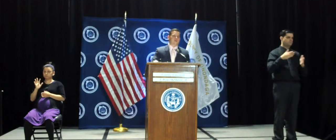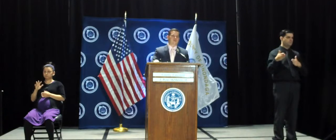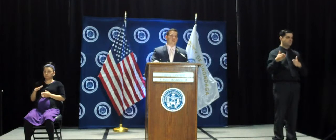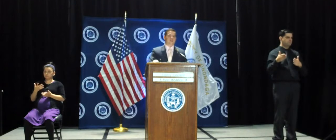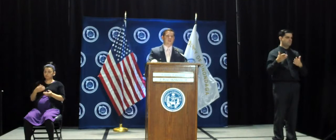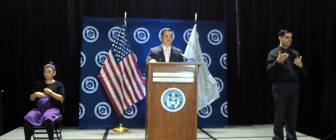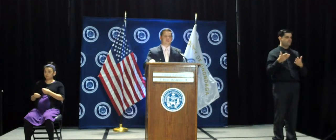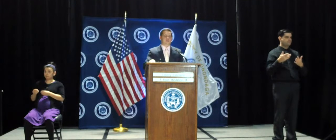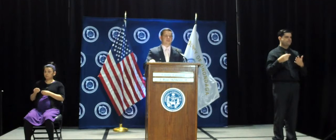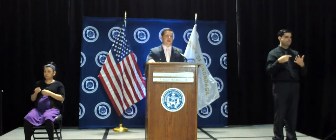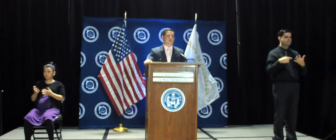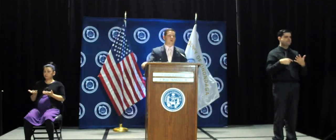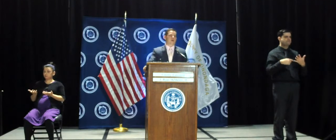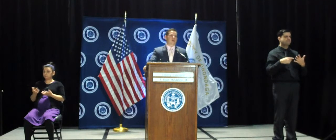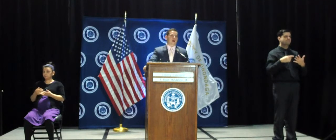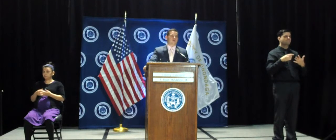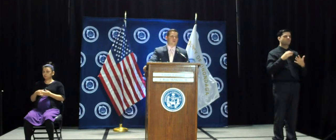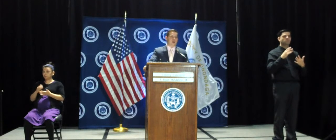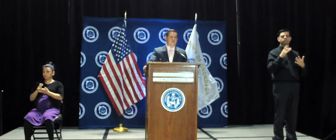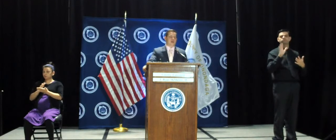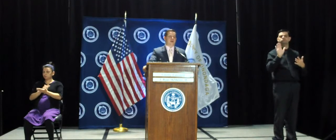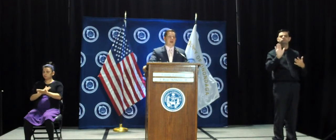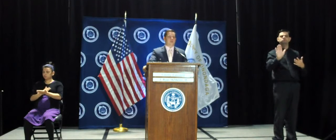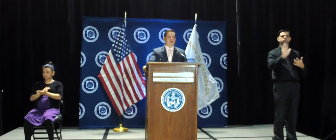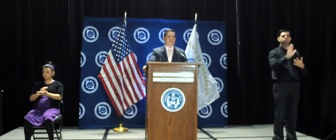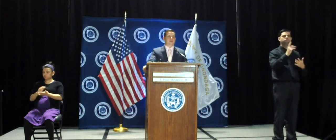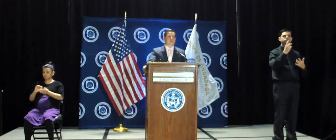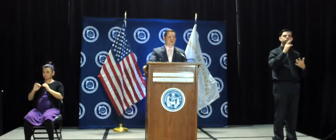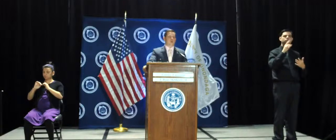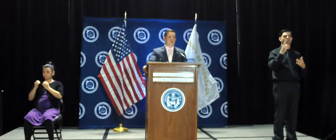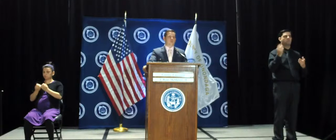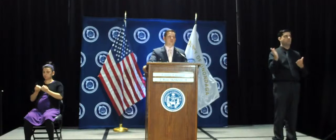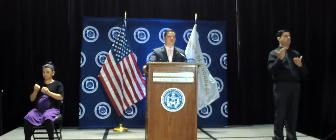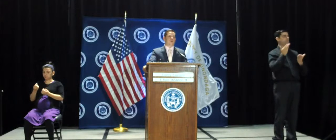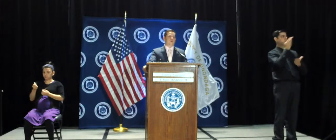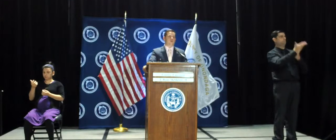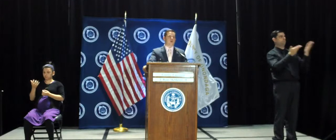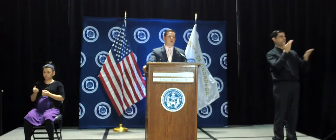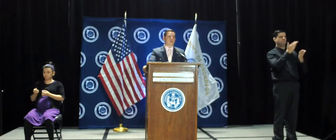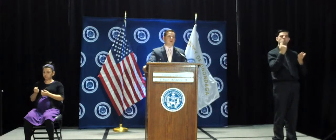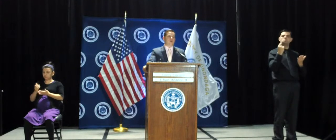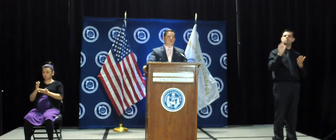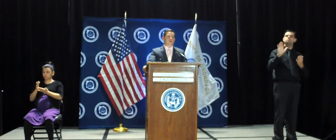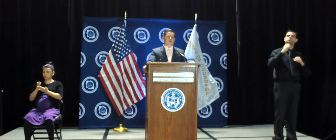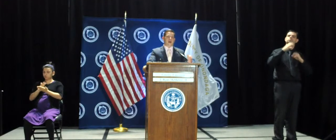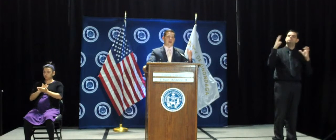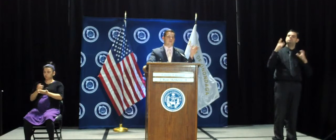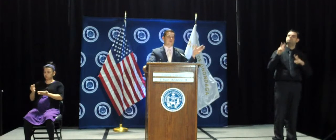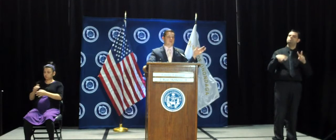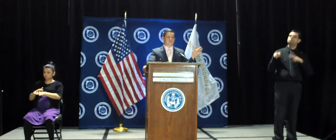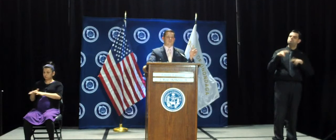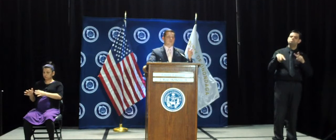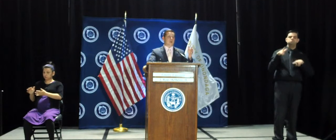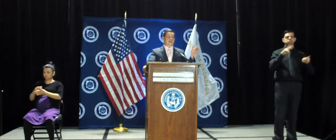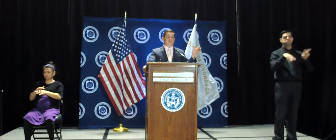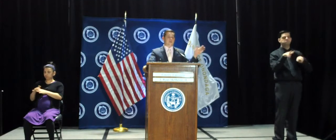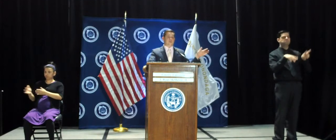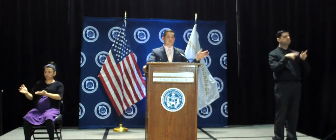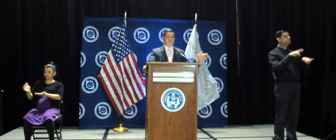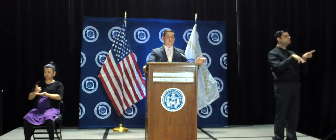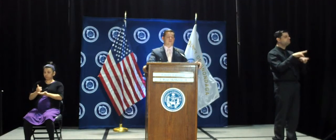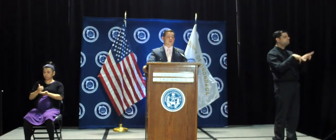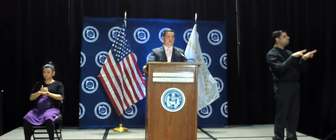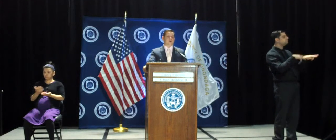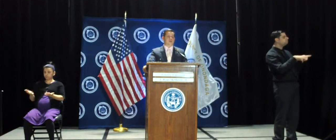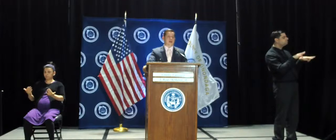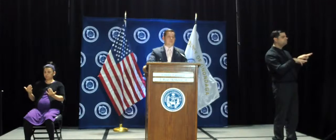how does it fit the needs of the town, how is it driving economic activity and growth moving forward. So you could have lots of different